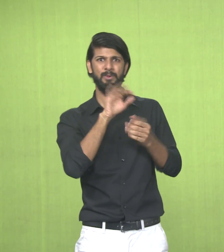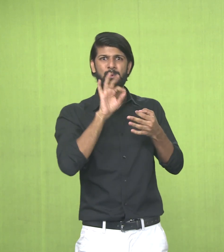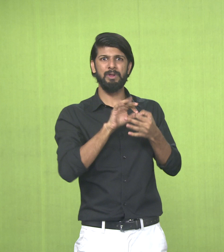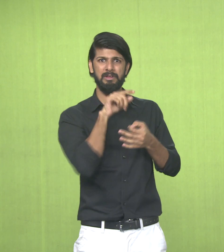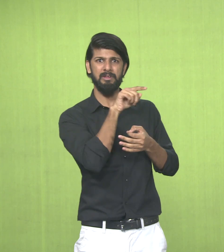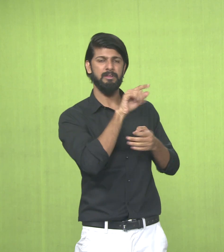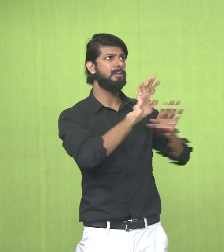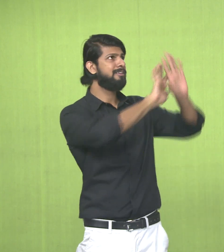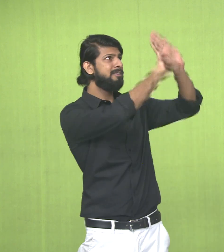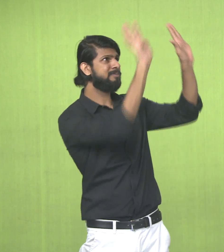in cave 1.